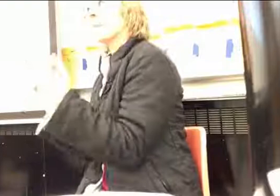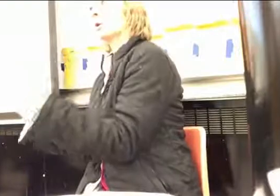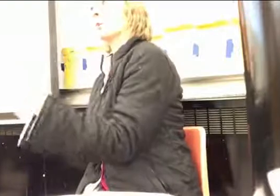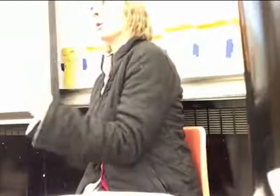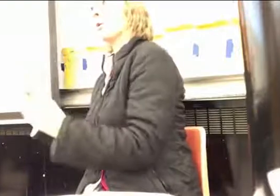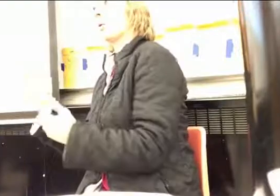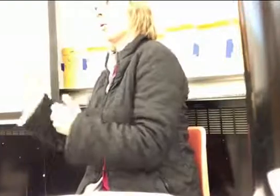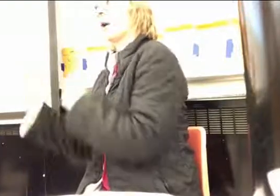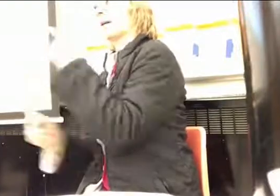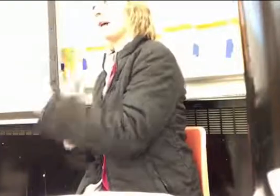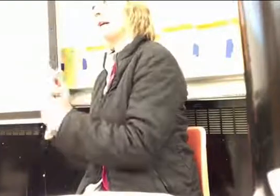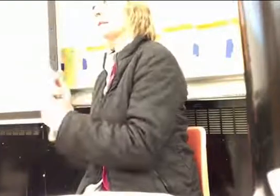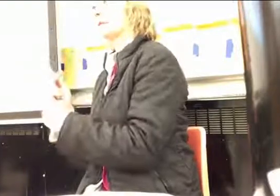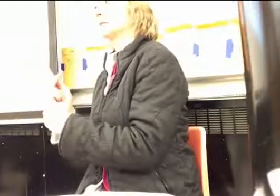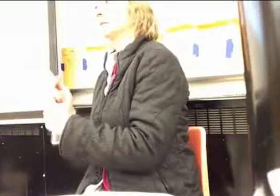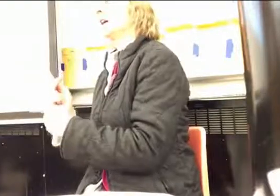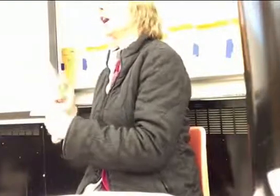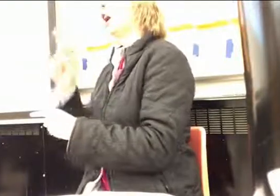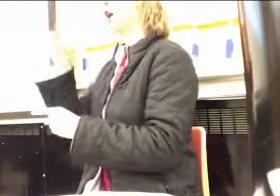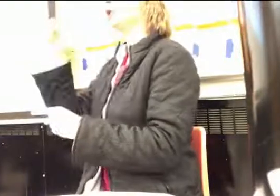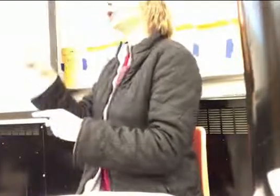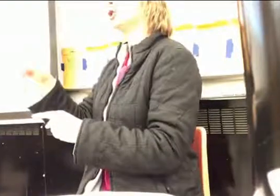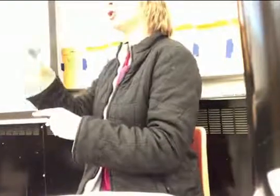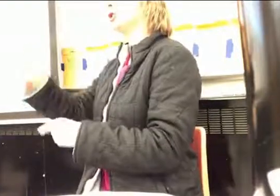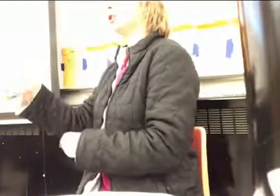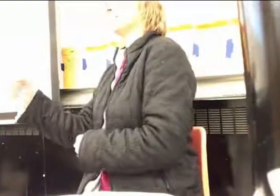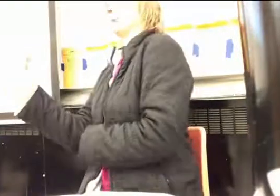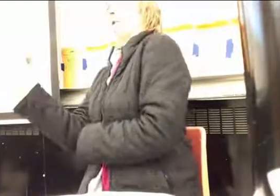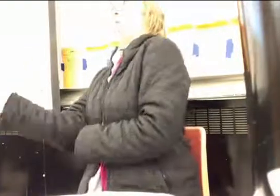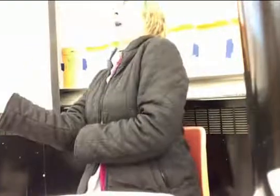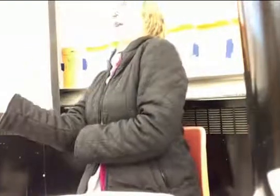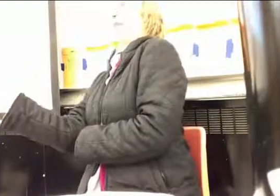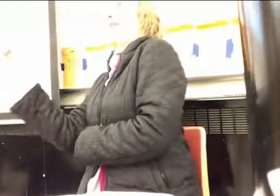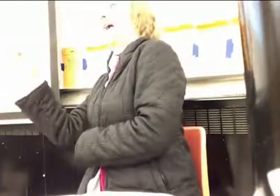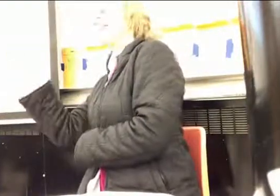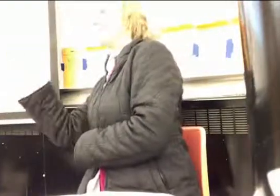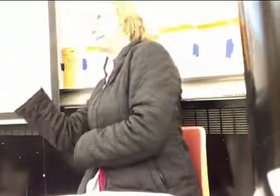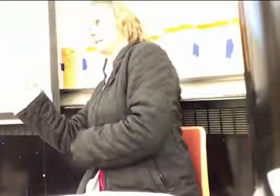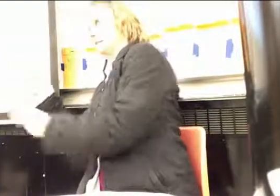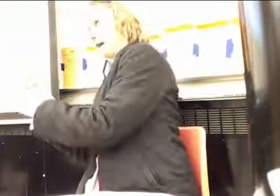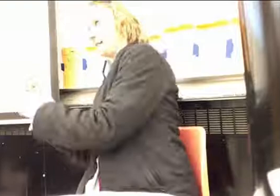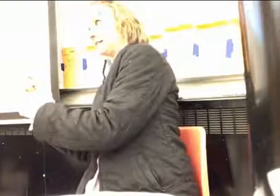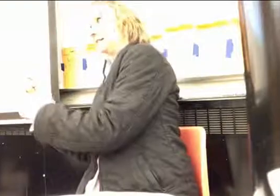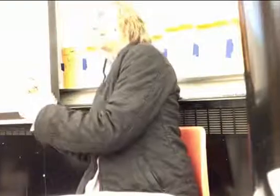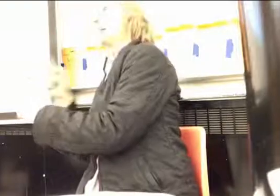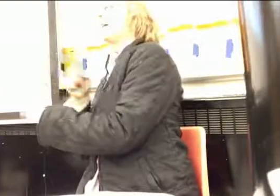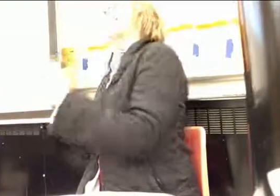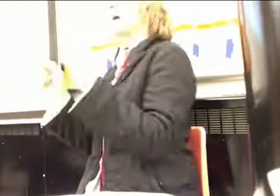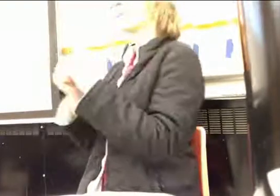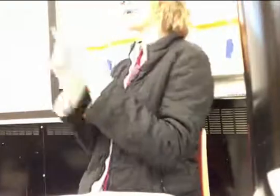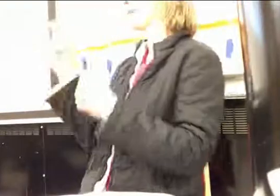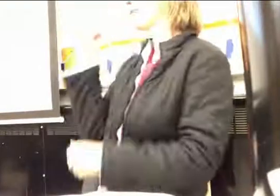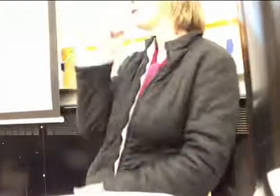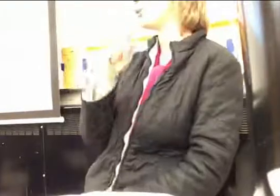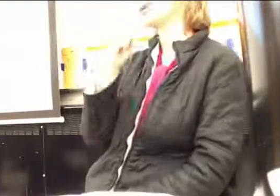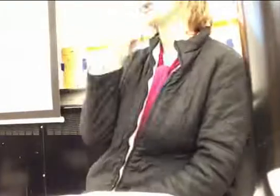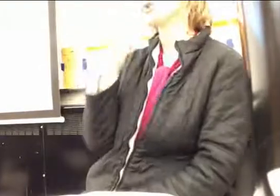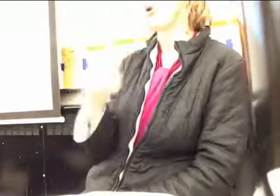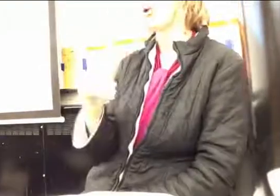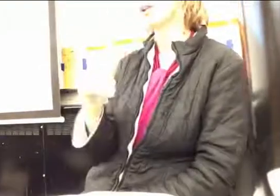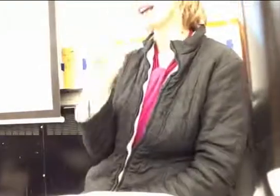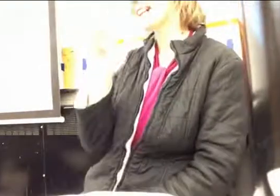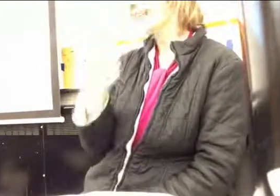elements? No, it shouldn't. If it's real gold, it should be one solid bar. Is fool's gold an